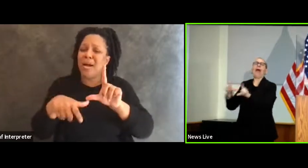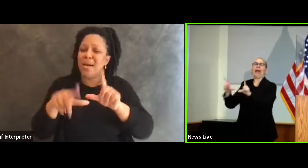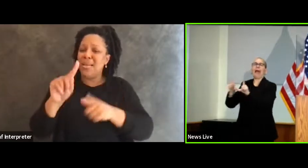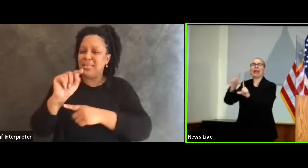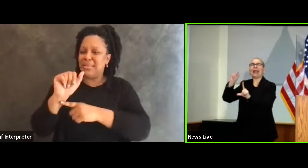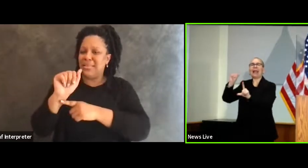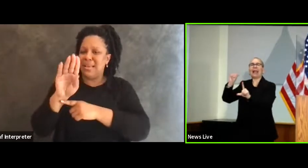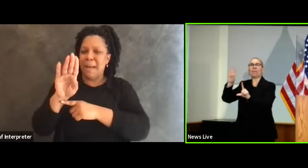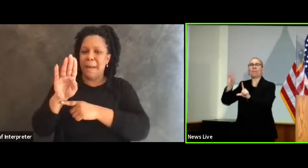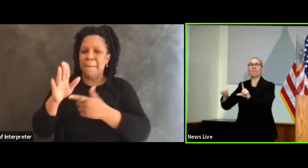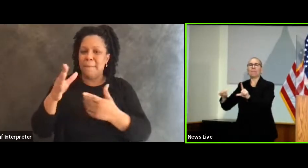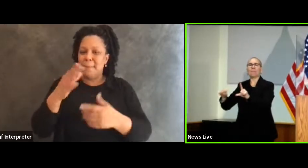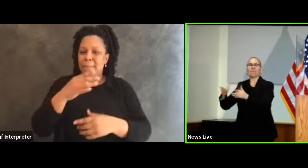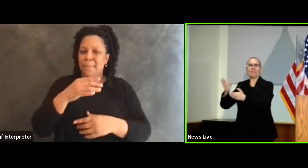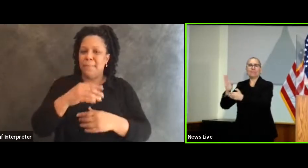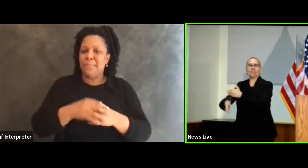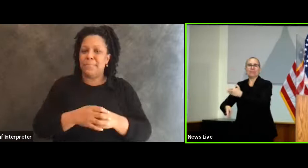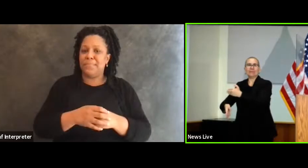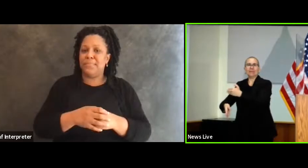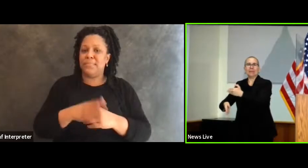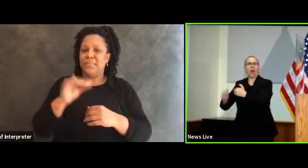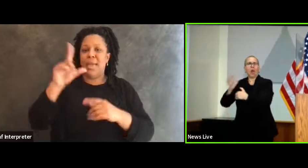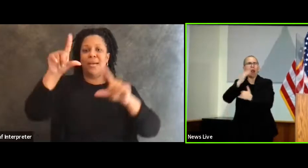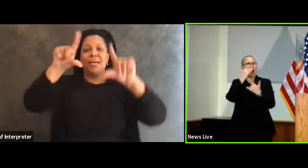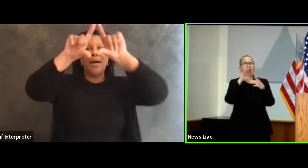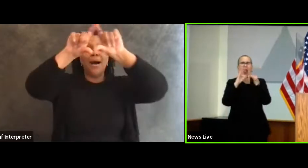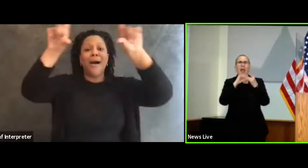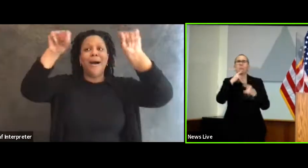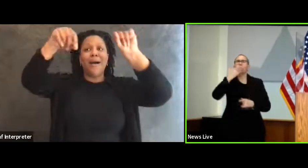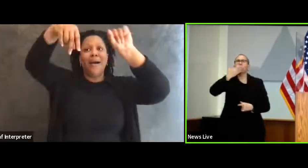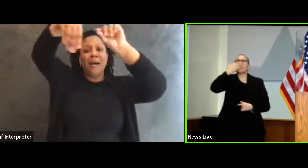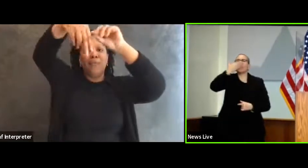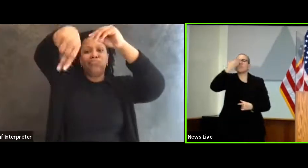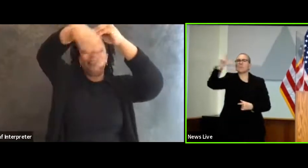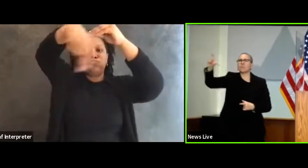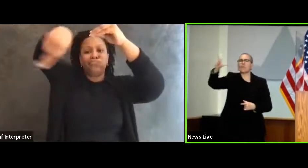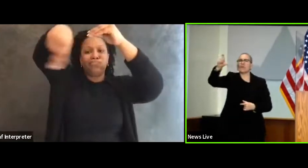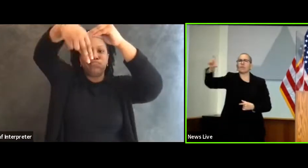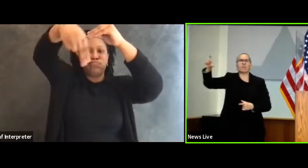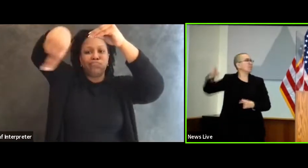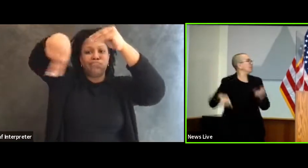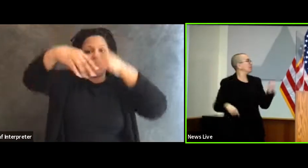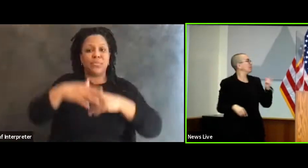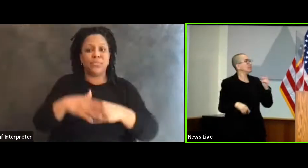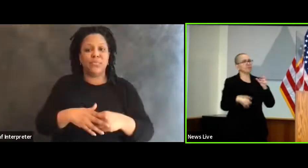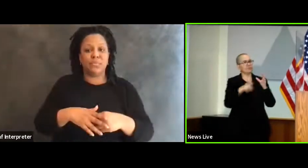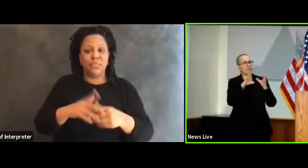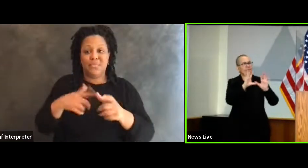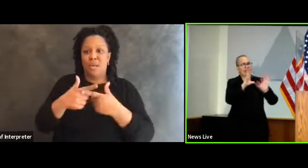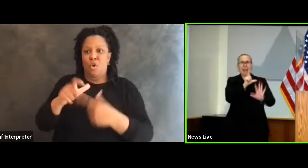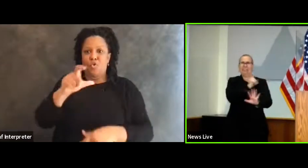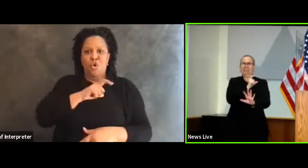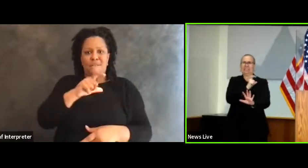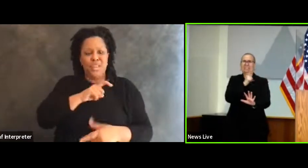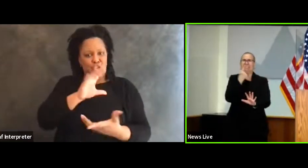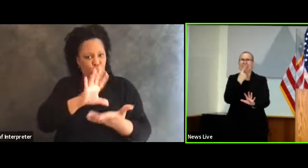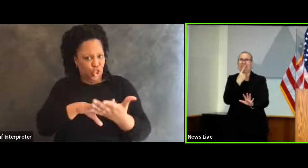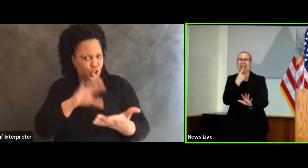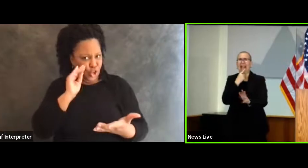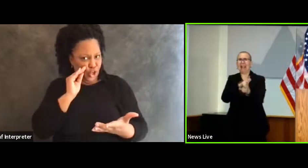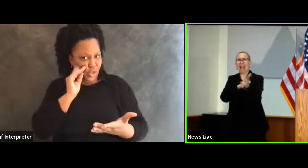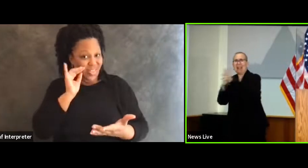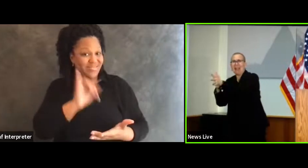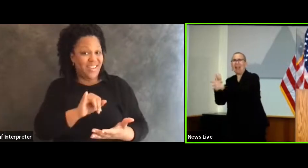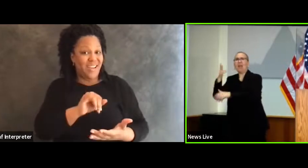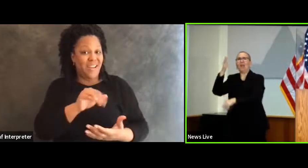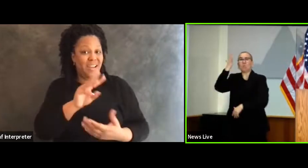during the stop, the officers learned that there was a warrant for his arrest. As I've seen that warrant, it says possession of a firearm and fleeing